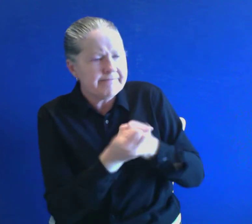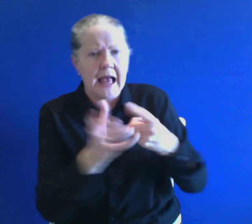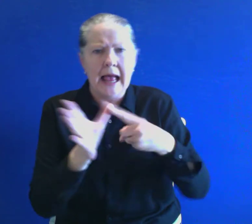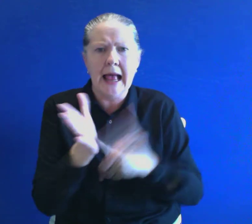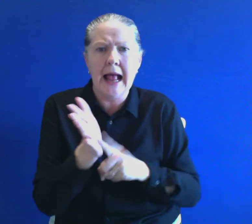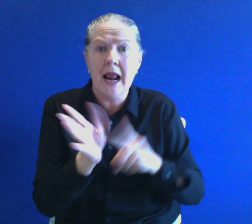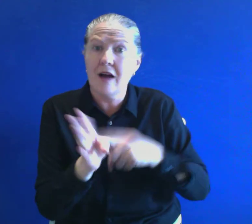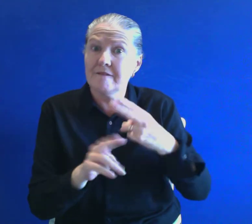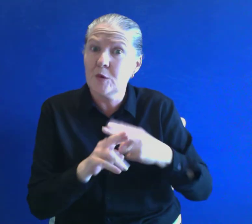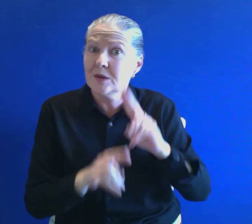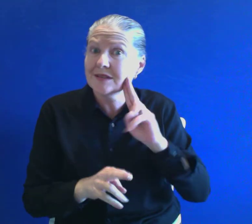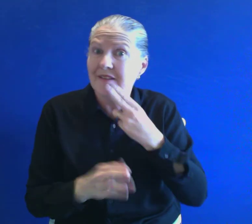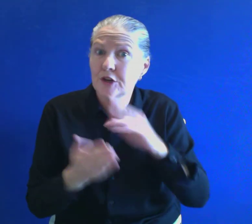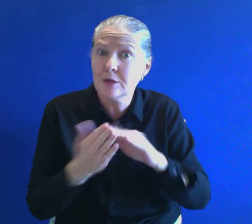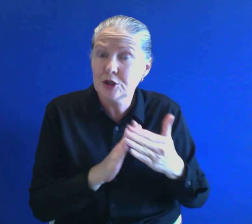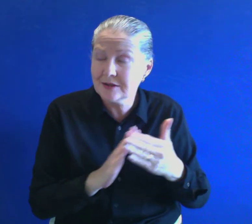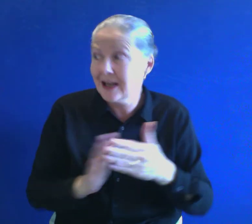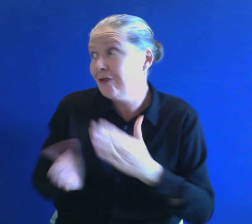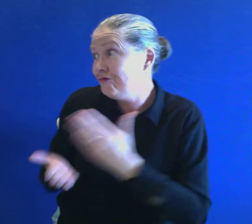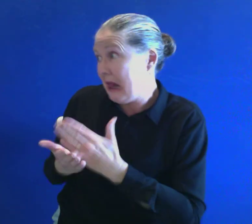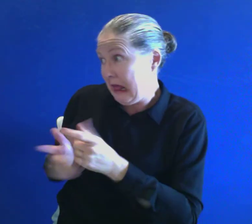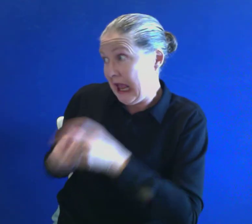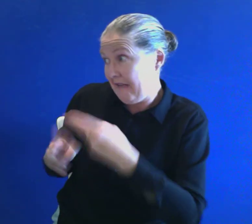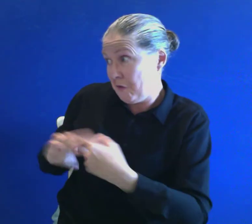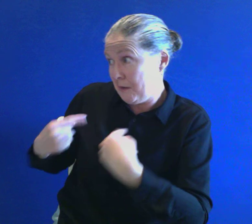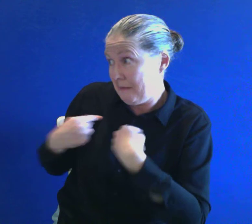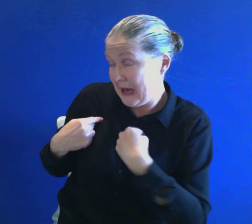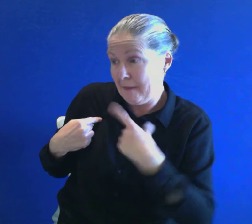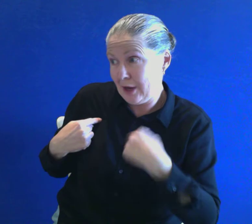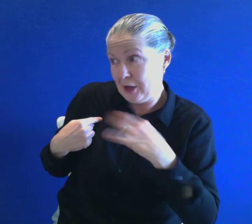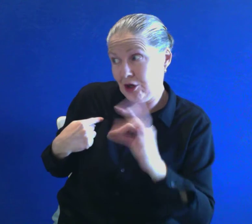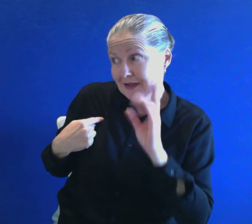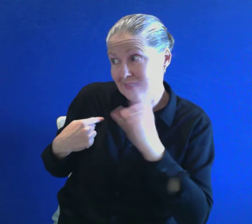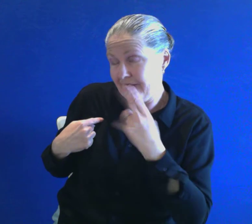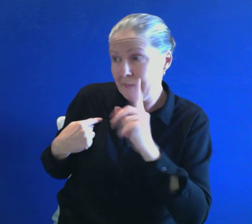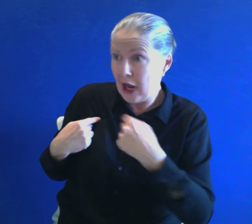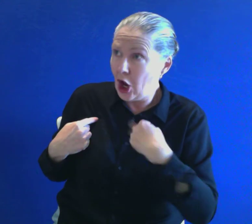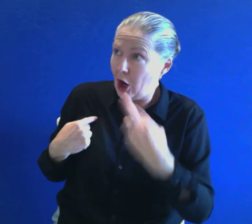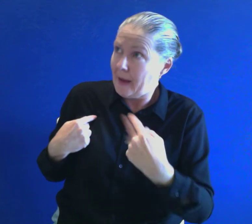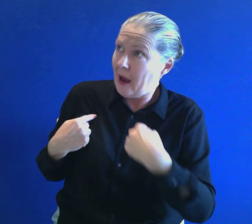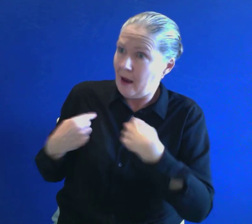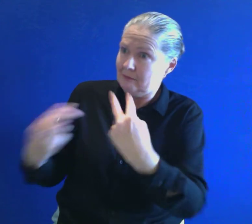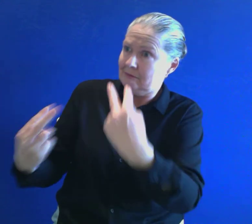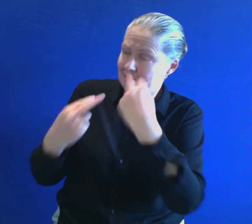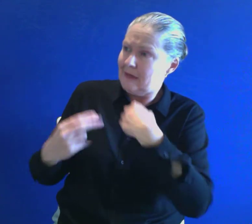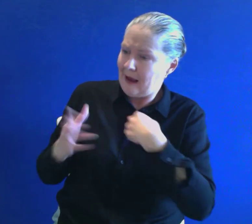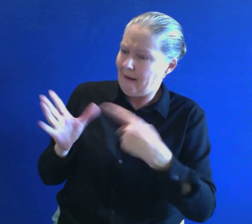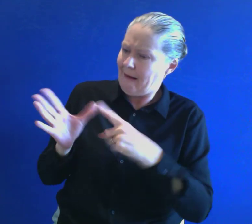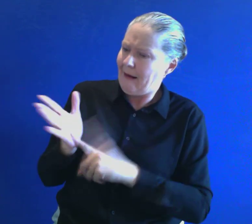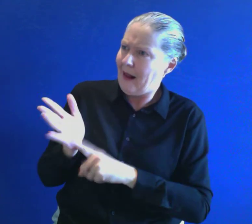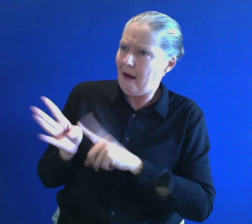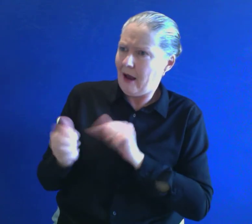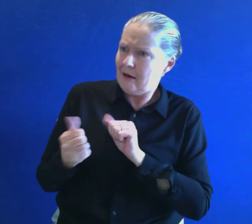tricky question for me. I'm not deaf myself but I hope that I am an ally for the deaf community. I guess that like any